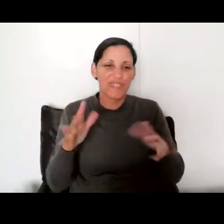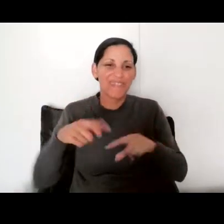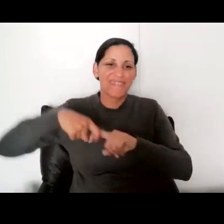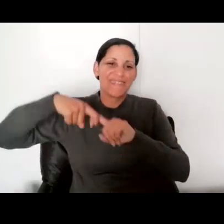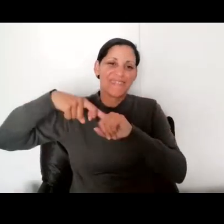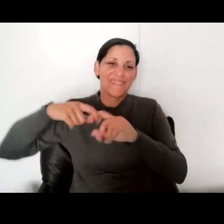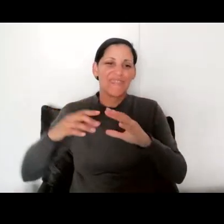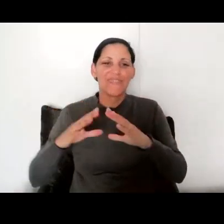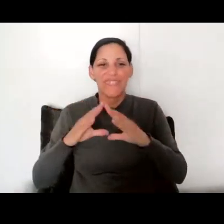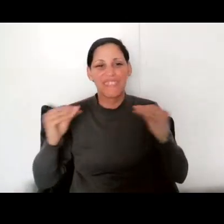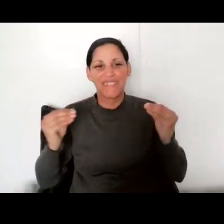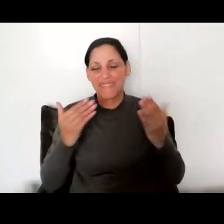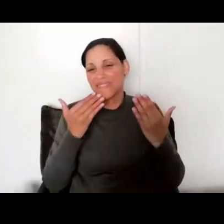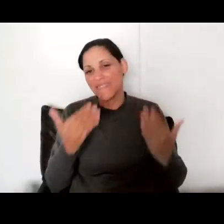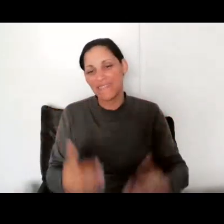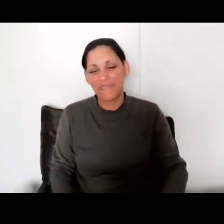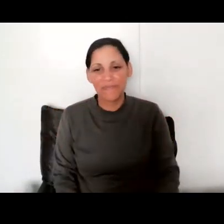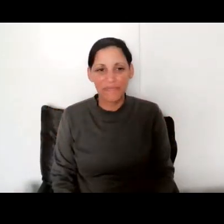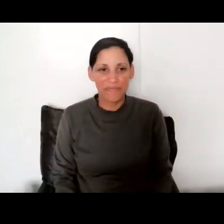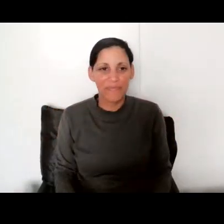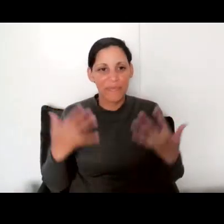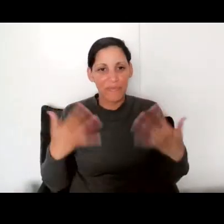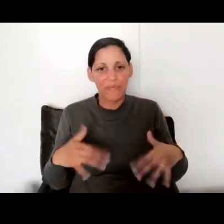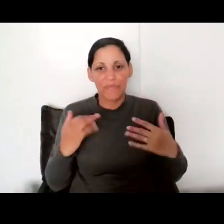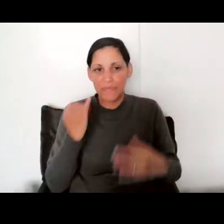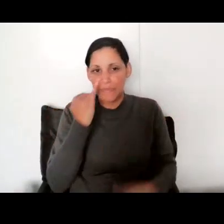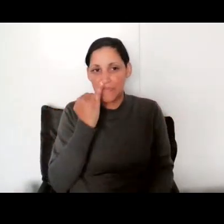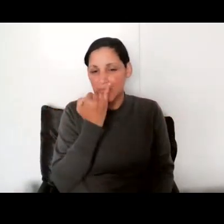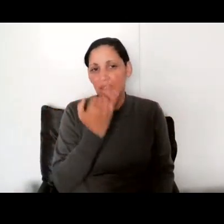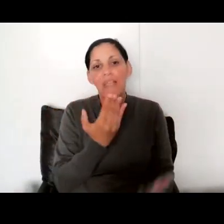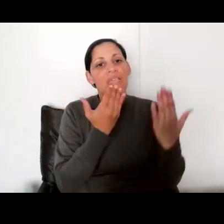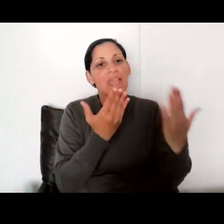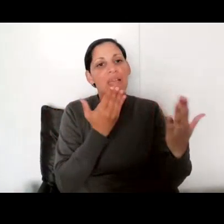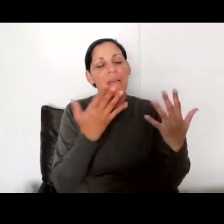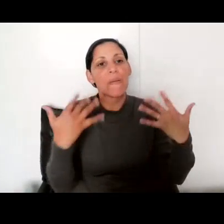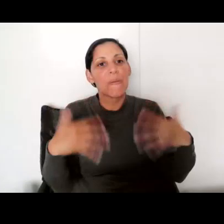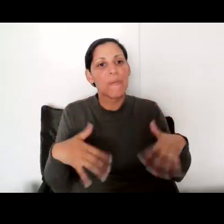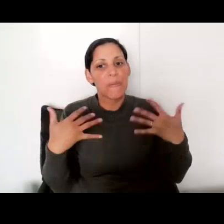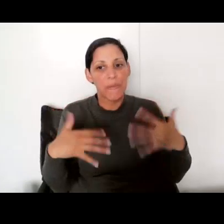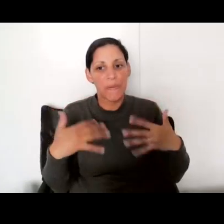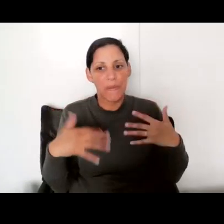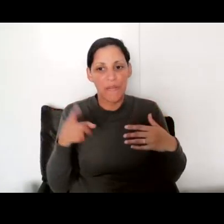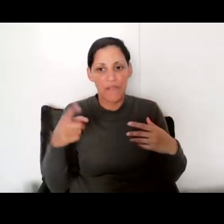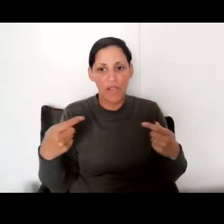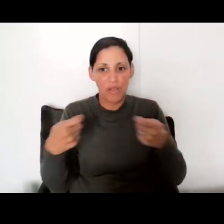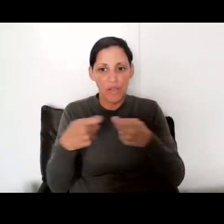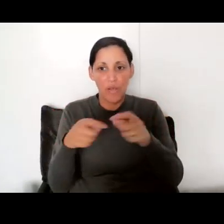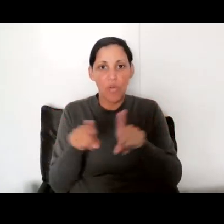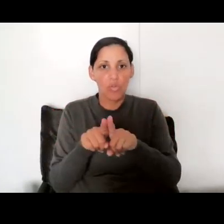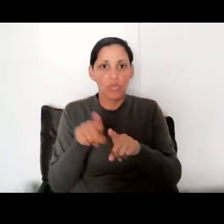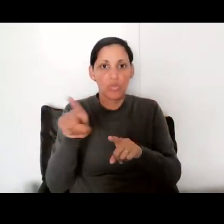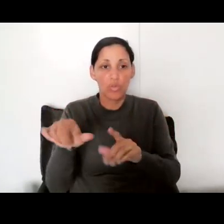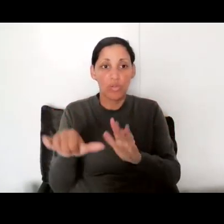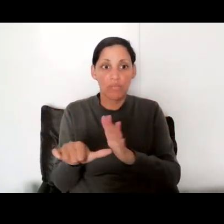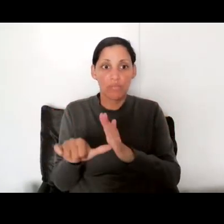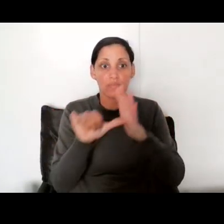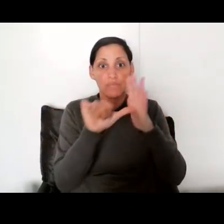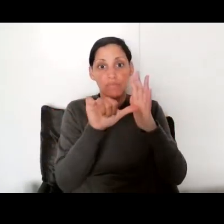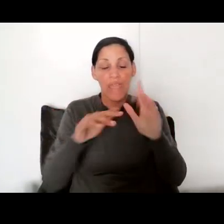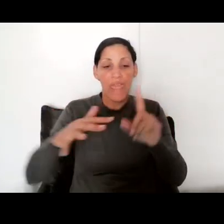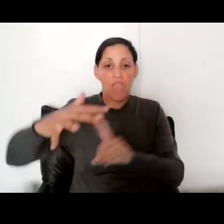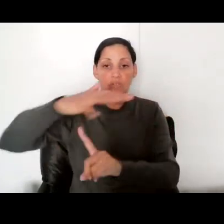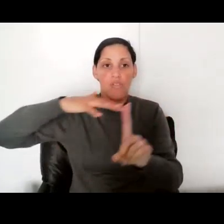there. Thank you so much. So, Masabata, thank you very much for that contribution. You touched on some very critical areas. In fact,